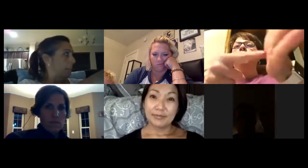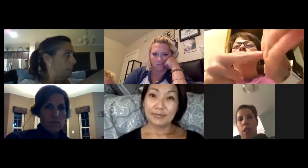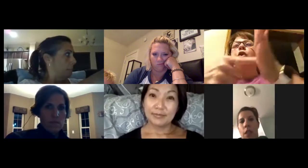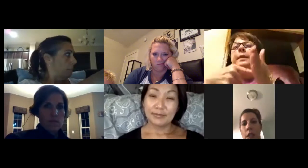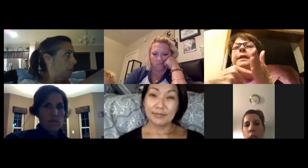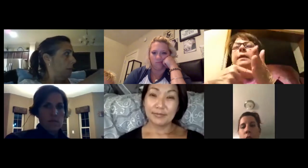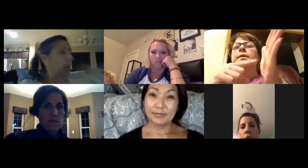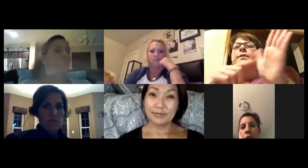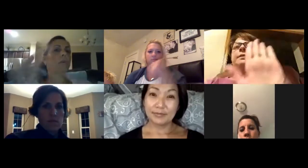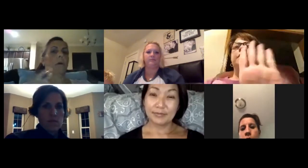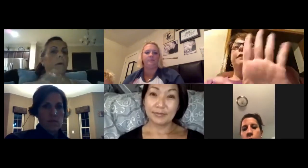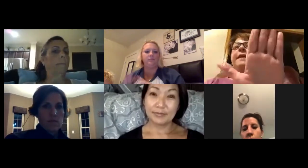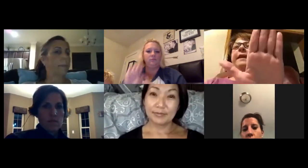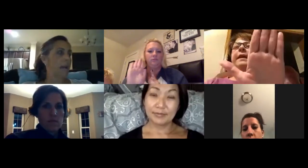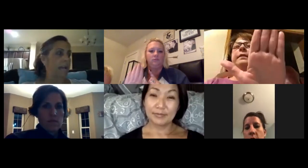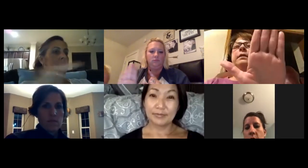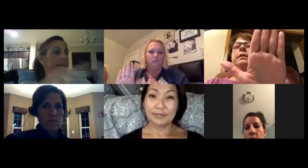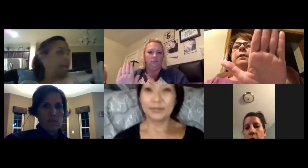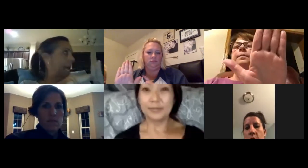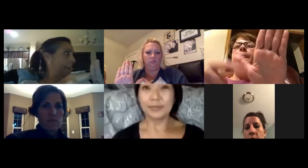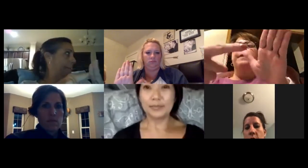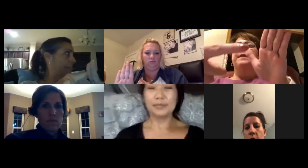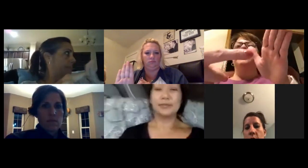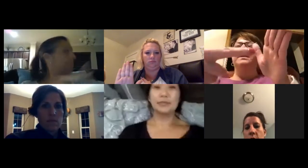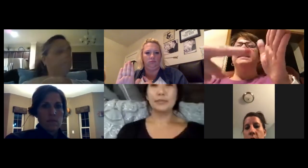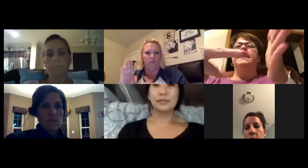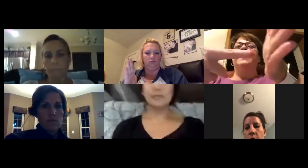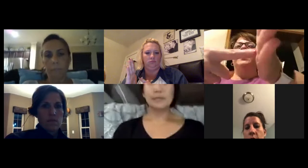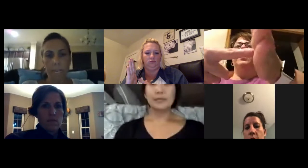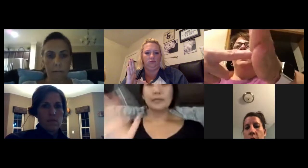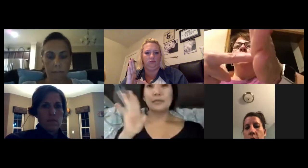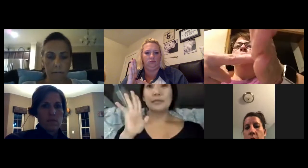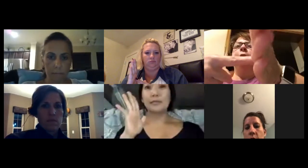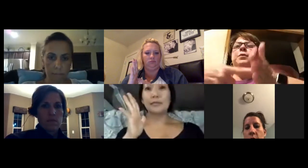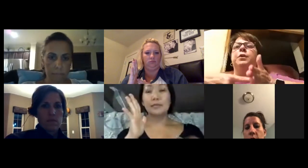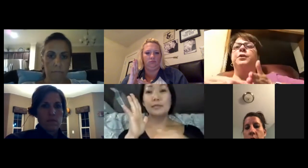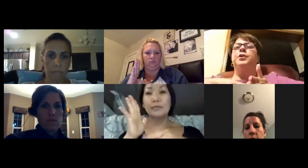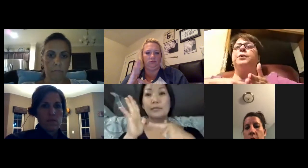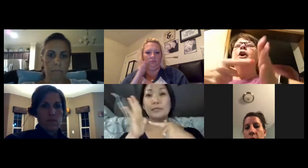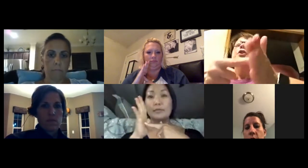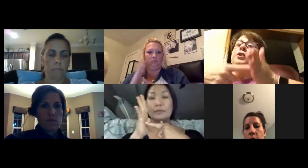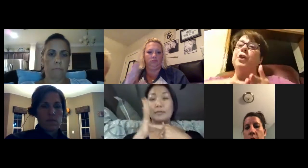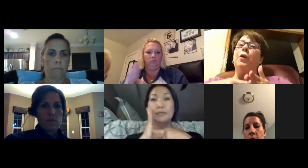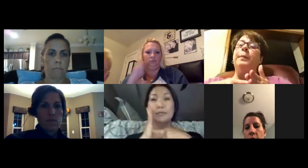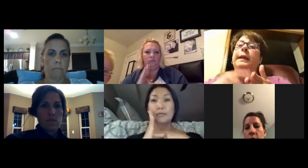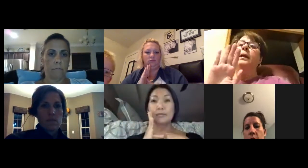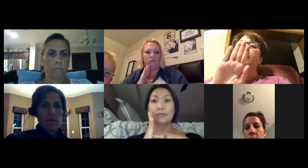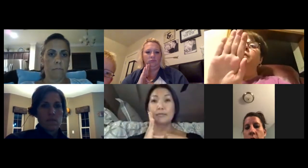show me, and this is your 5 hand, and then your index finger, and you're going towards you. Show me